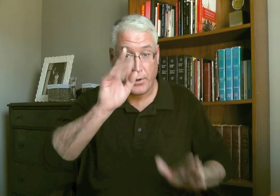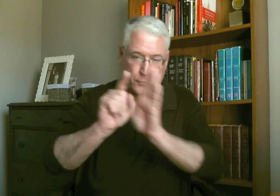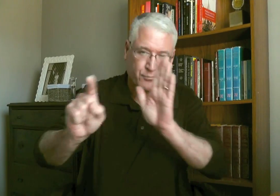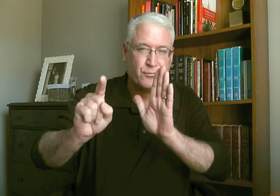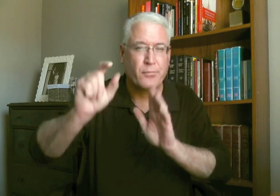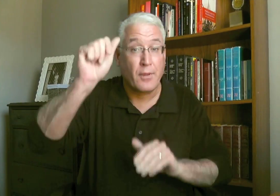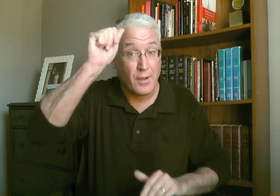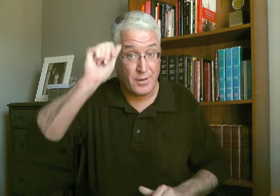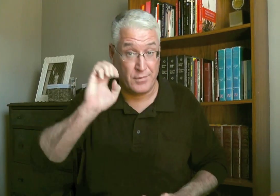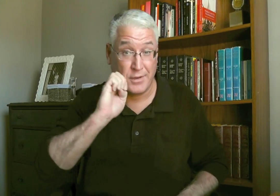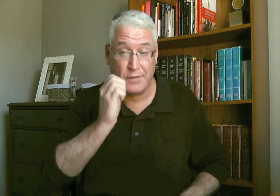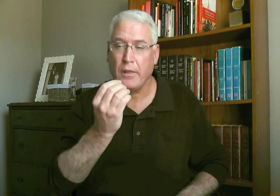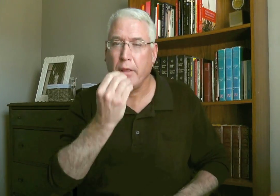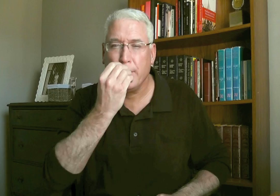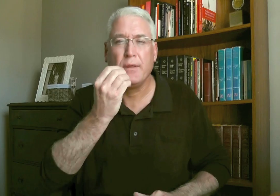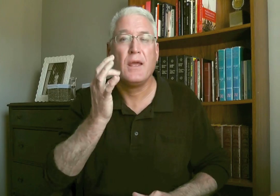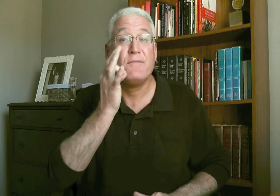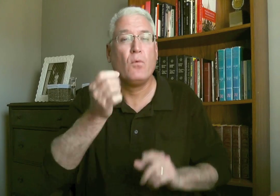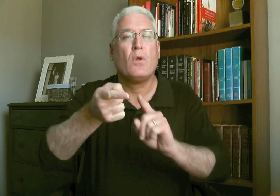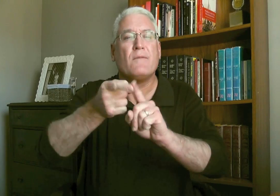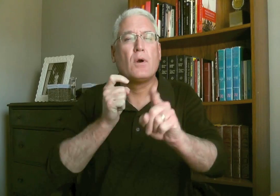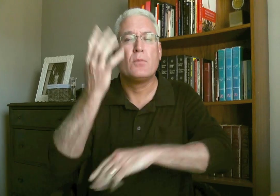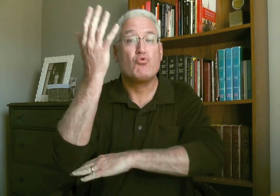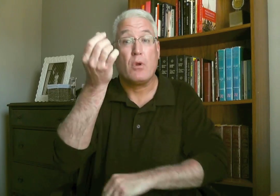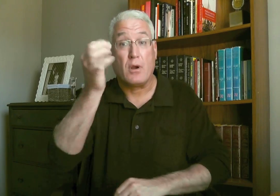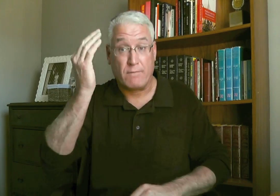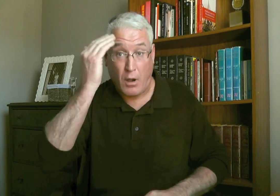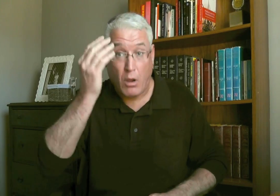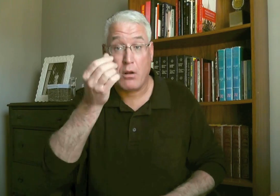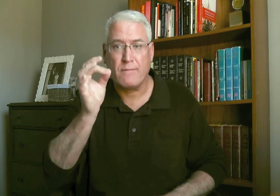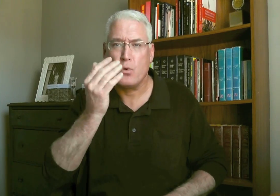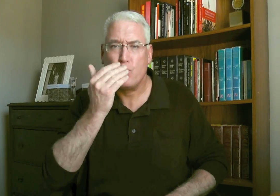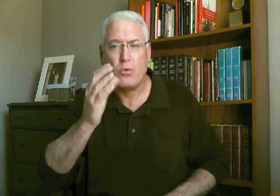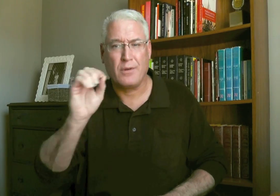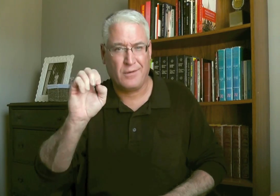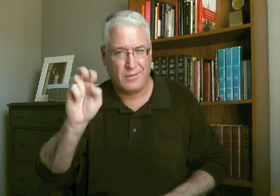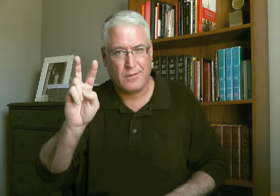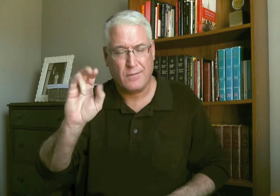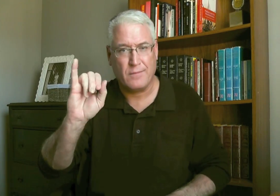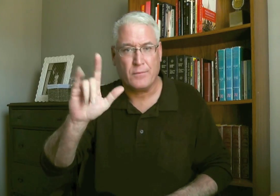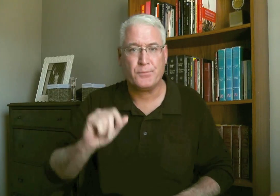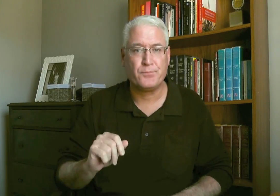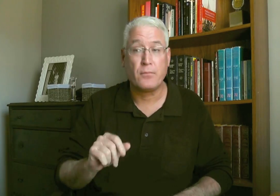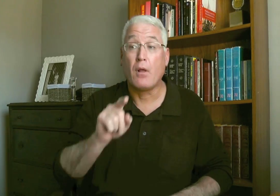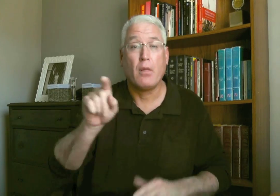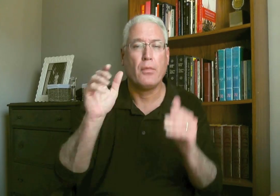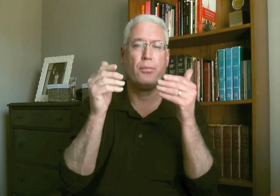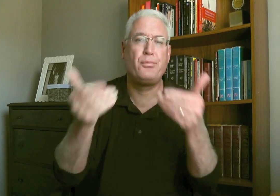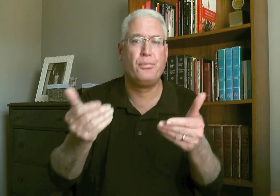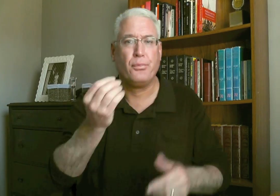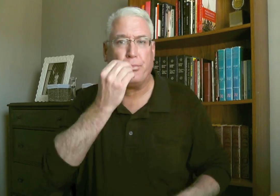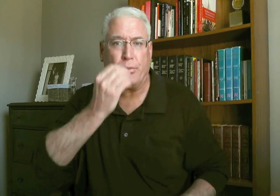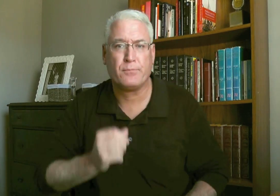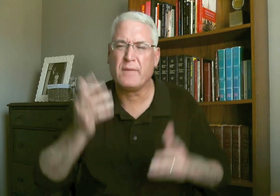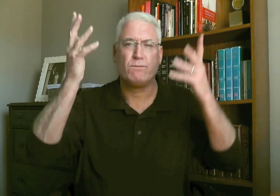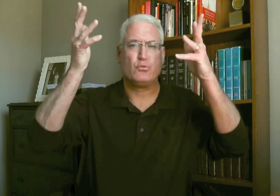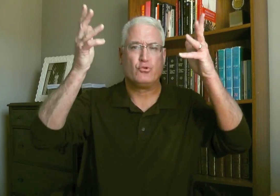God forbid Adam and Eve to eat from the tree of the knowledge of good and evil. They went ahead and did it